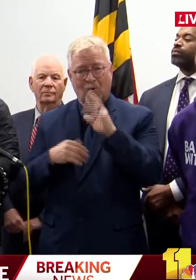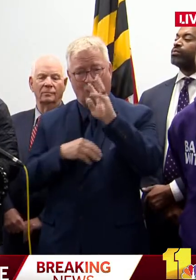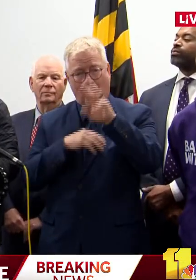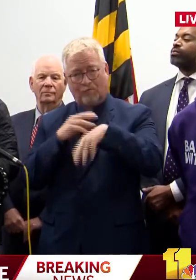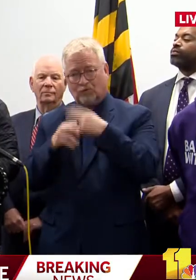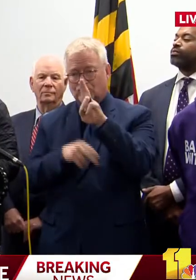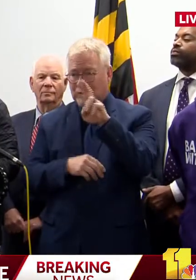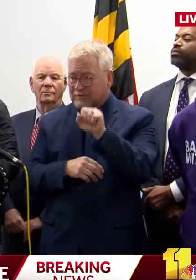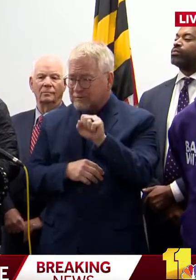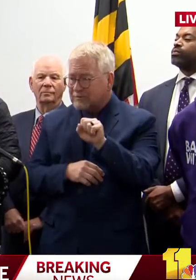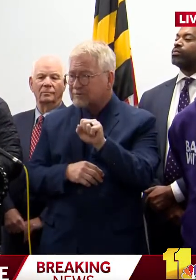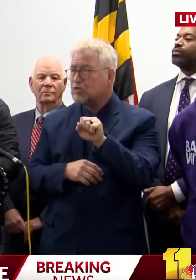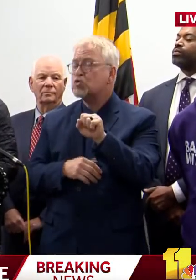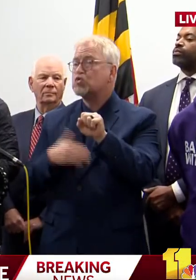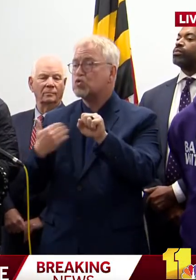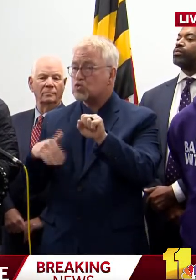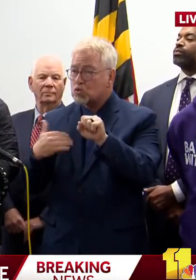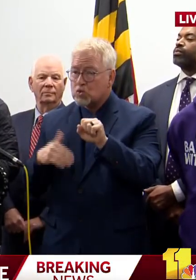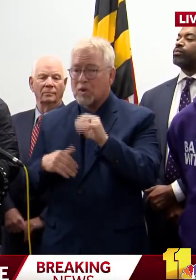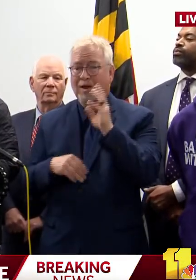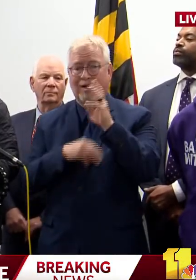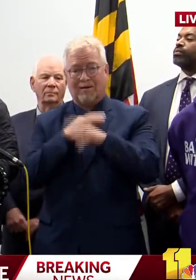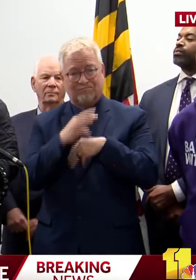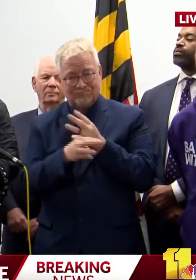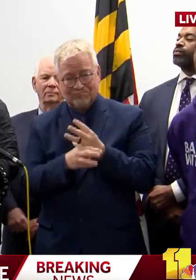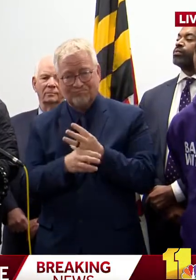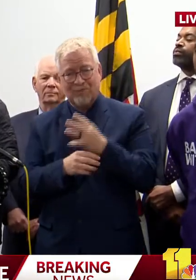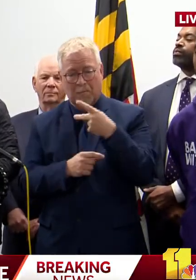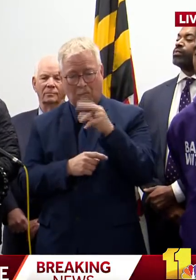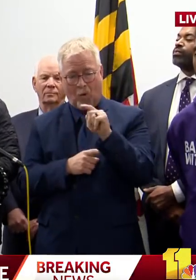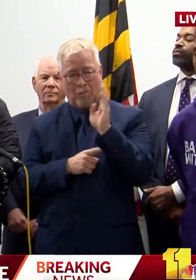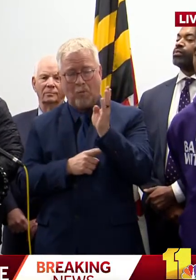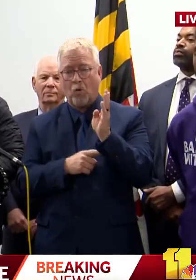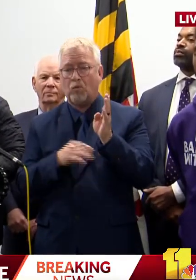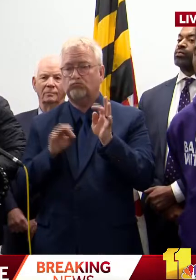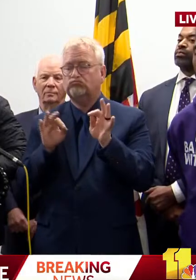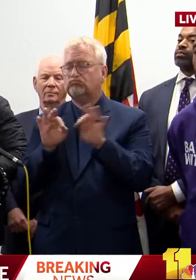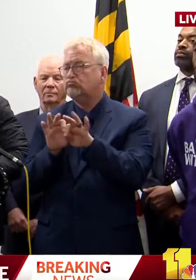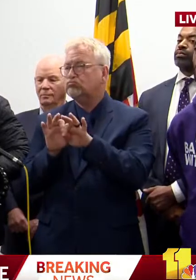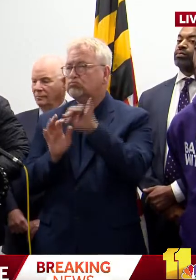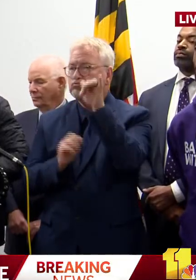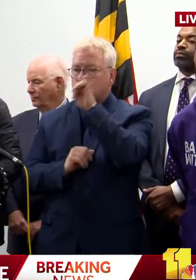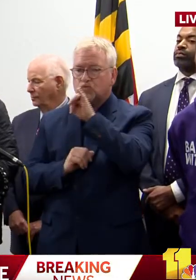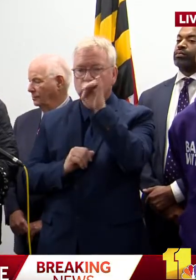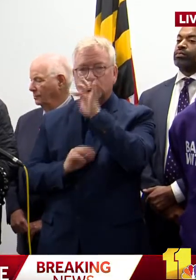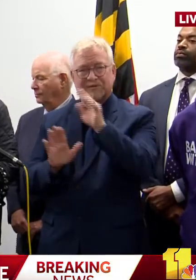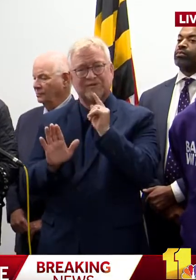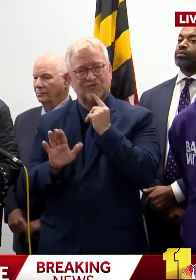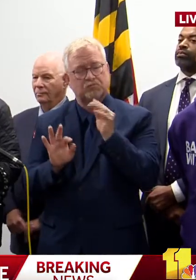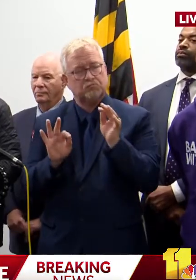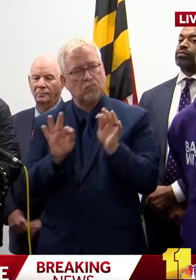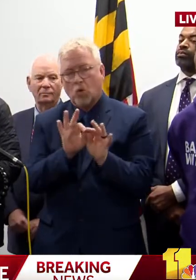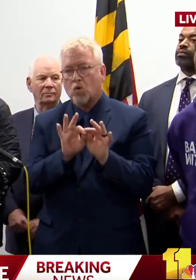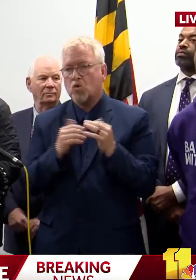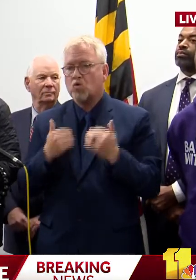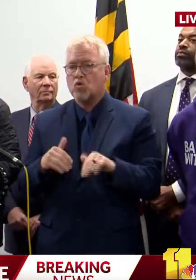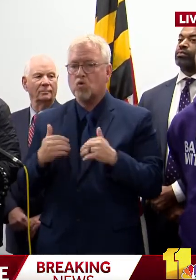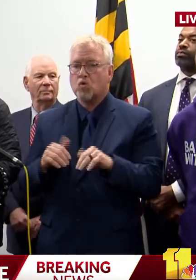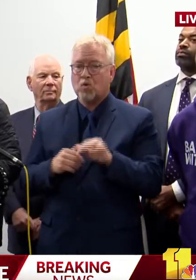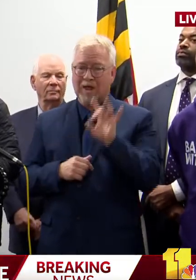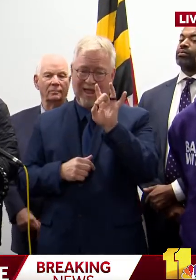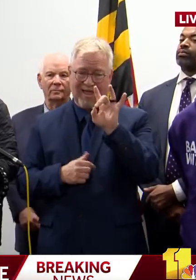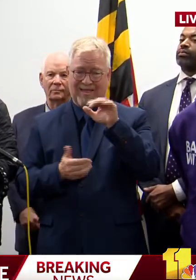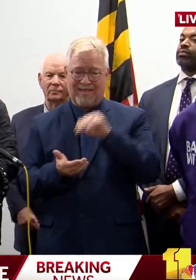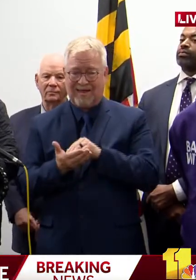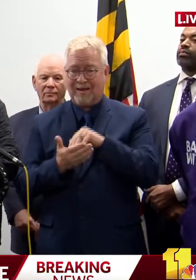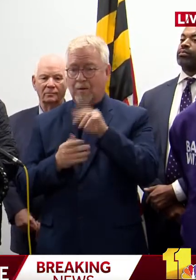the world. The Port of Baltimore is that important, and it is the 8,000 people who are working